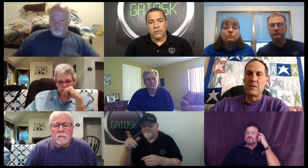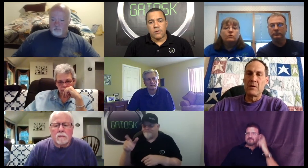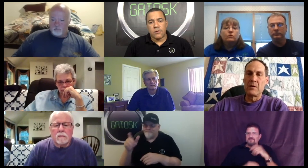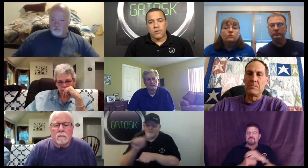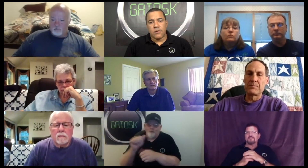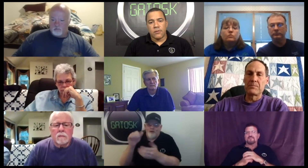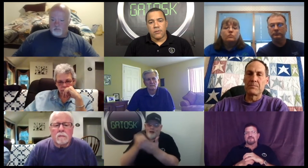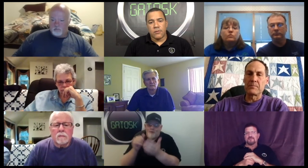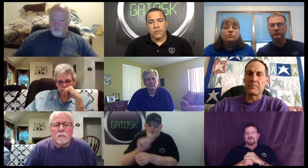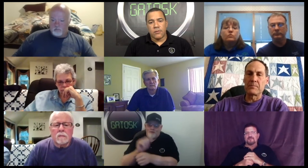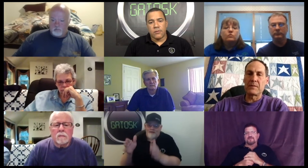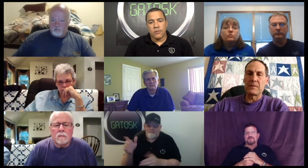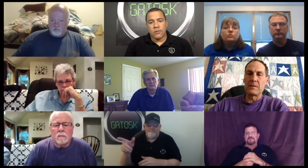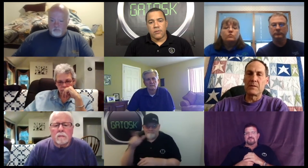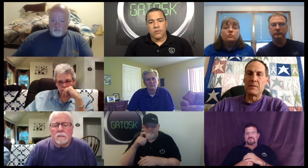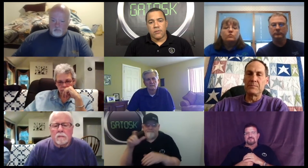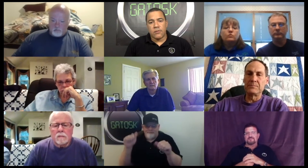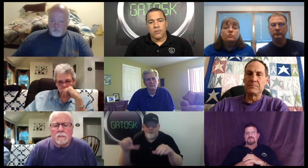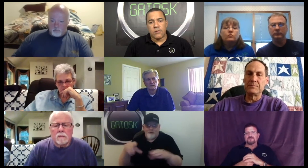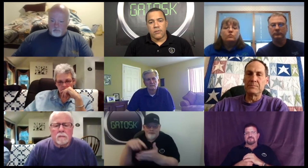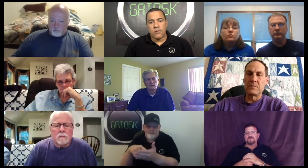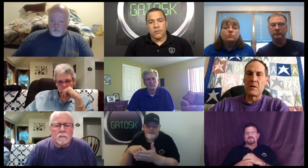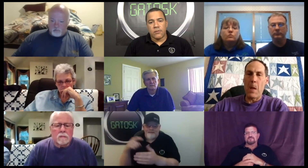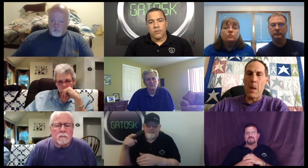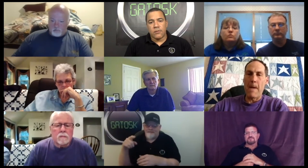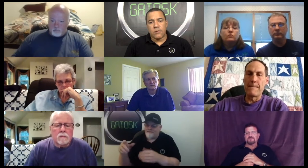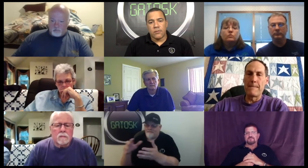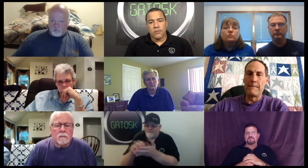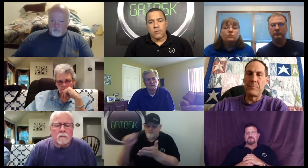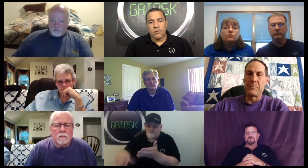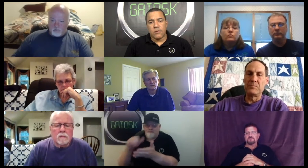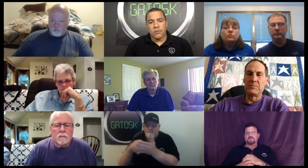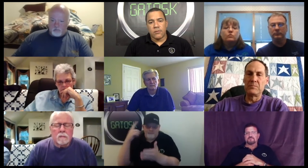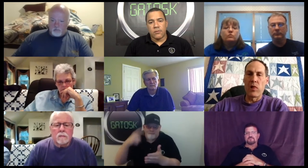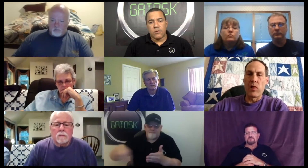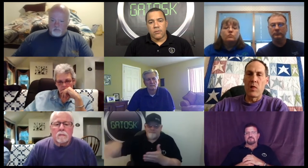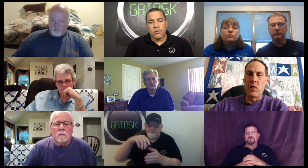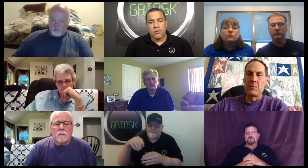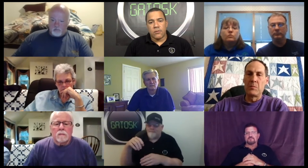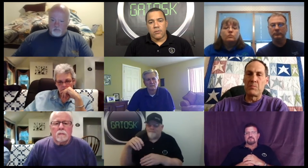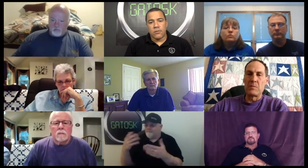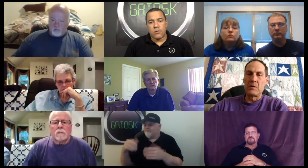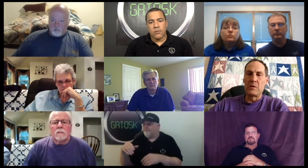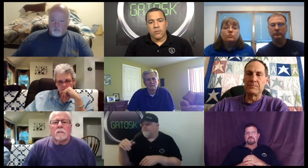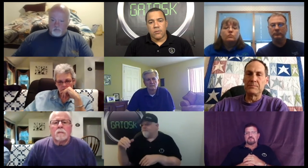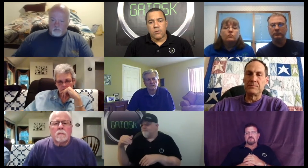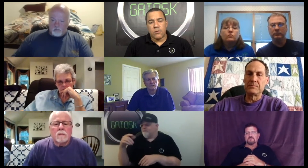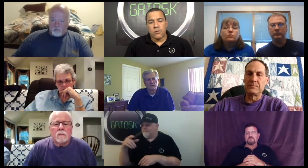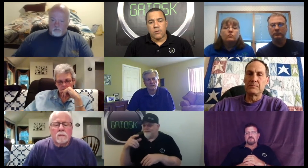a special department that, graphic artists that can do this, and they will remove the backgrounds for you.